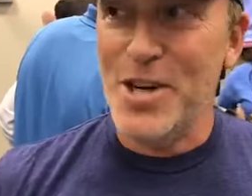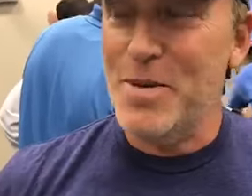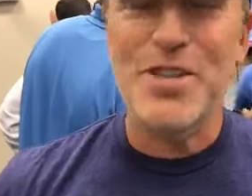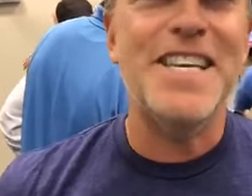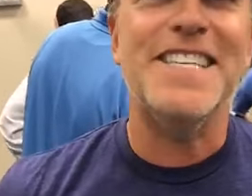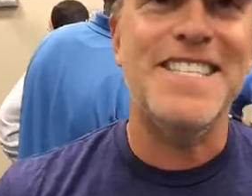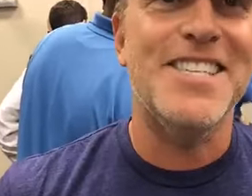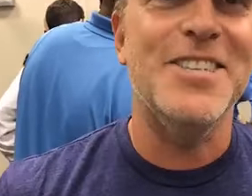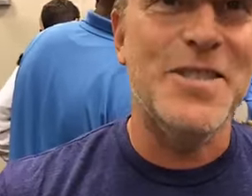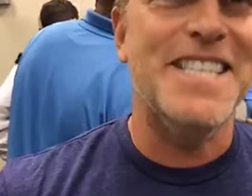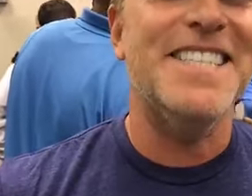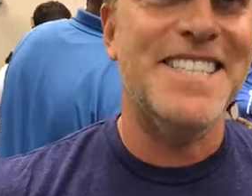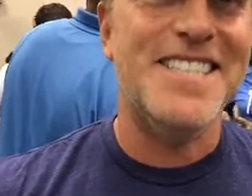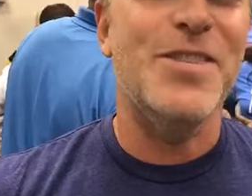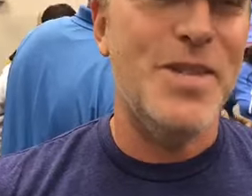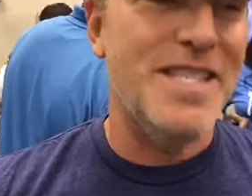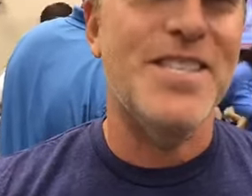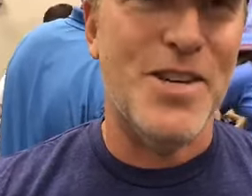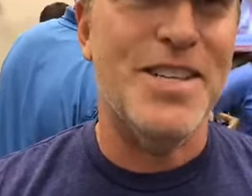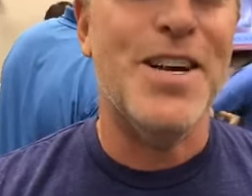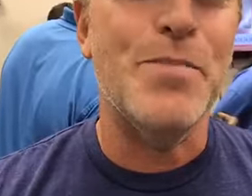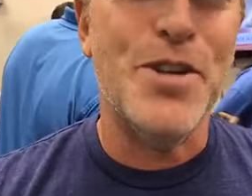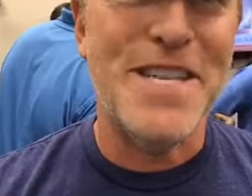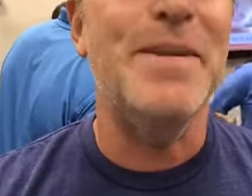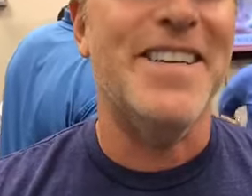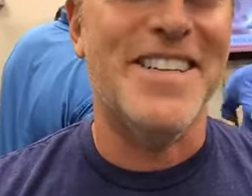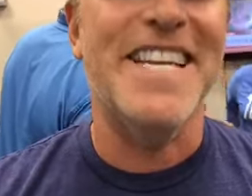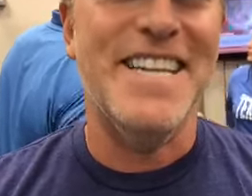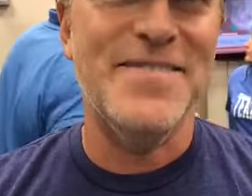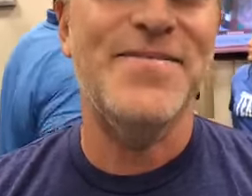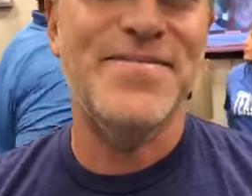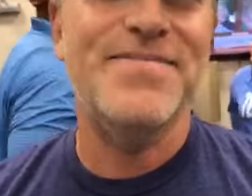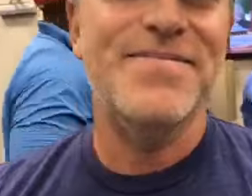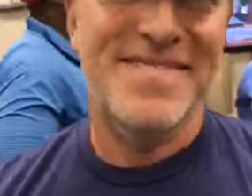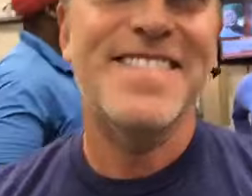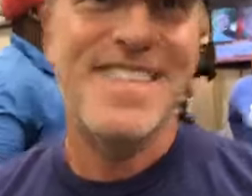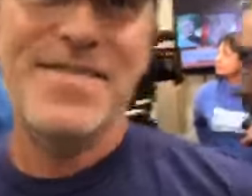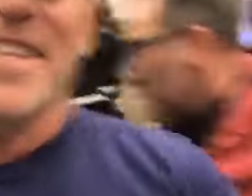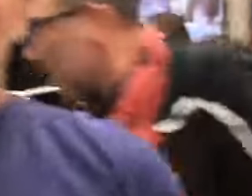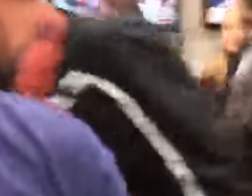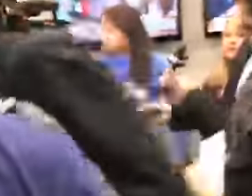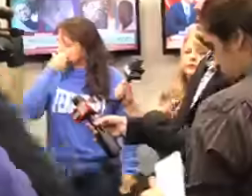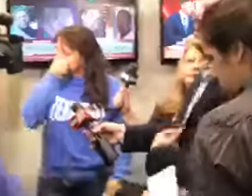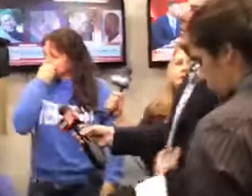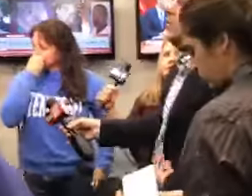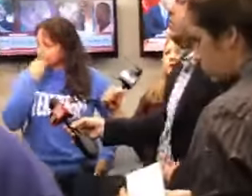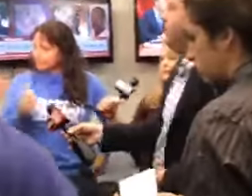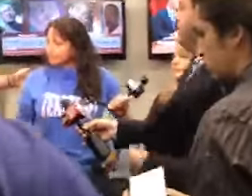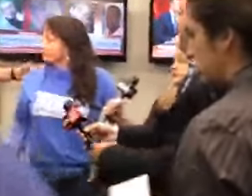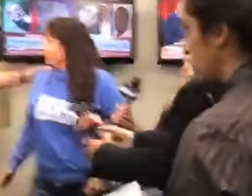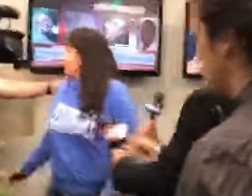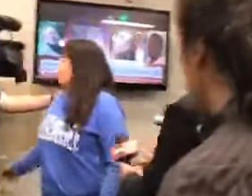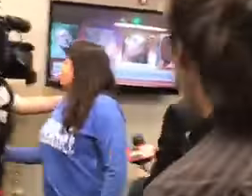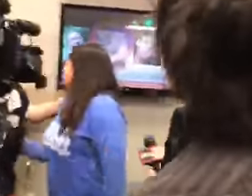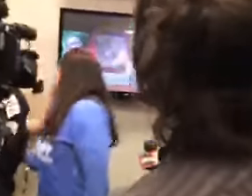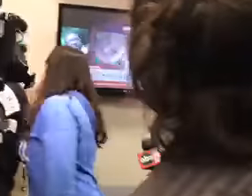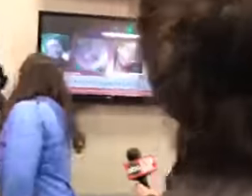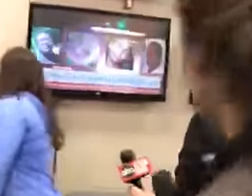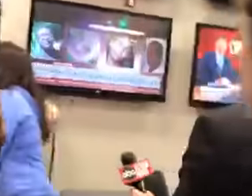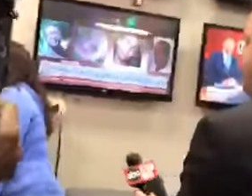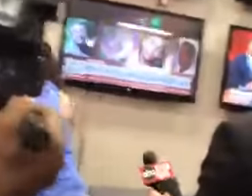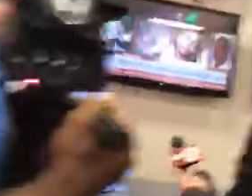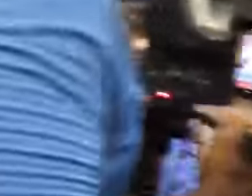It's our birthdays, so this is our birthday miracle now. Thank you so much. I appreciate it. Thank you. We're going to swing over here. We've got some of the families